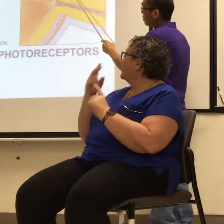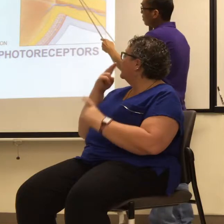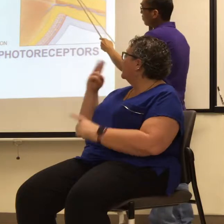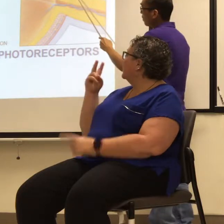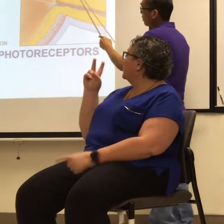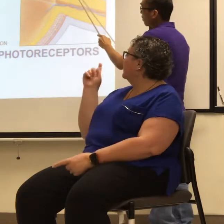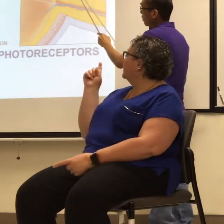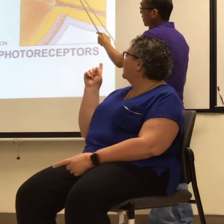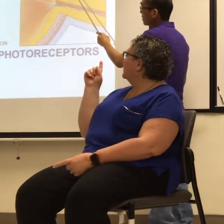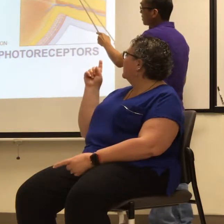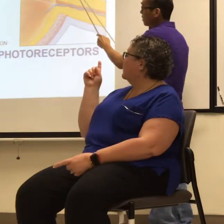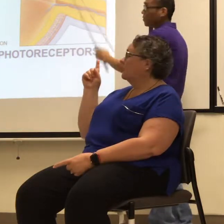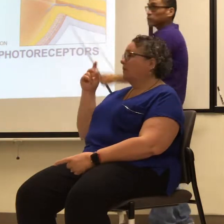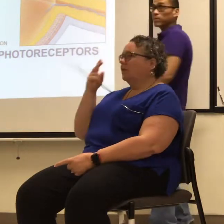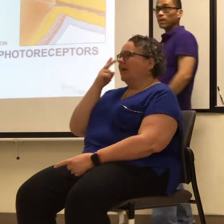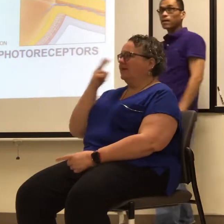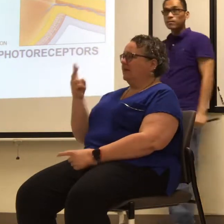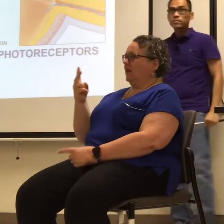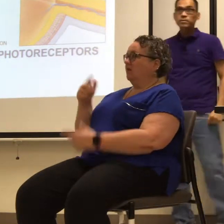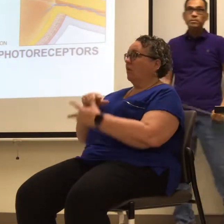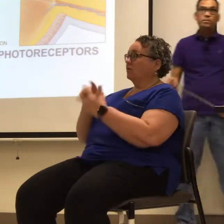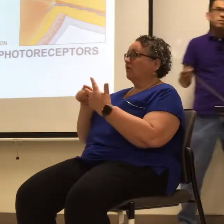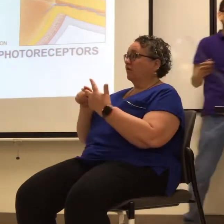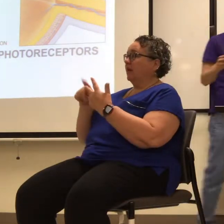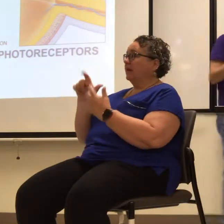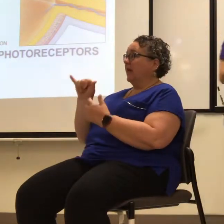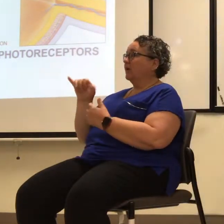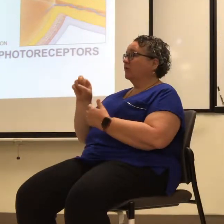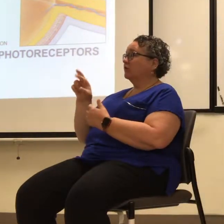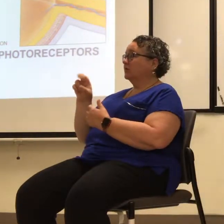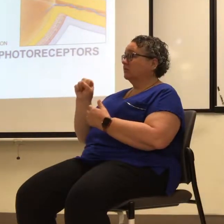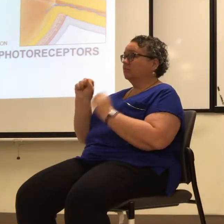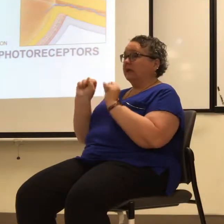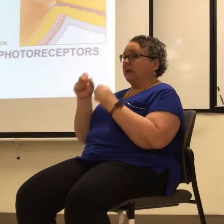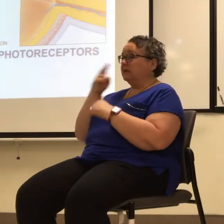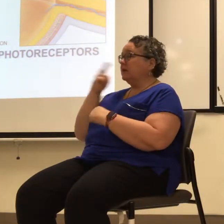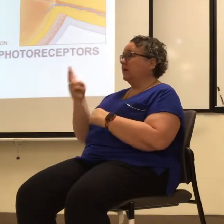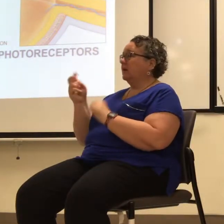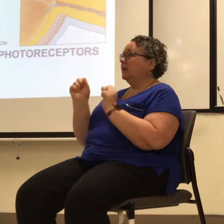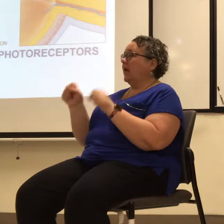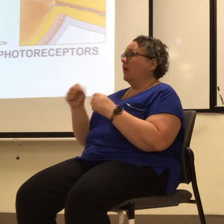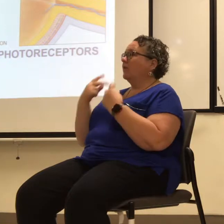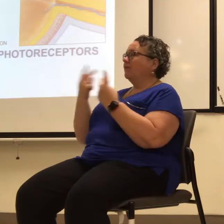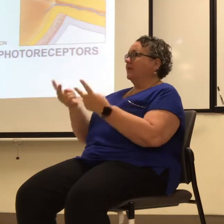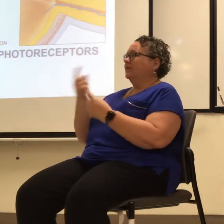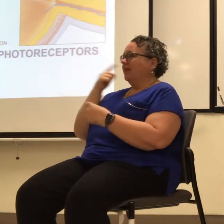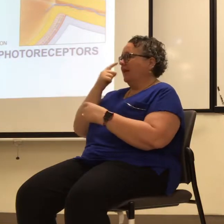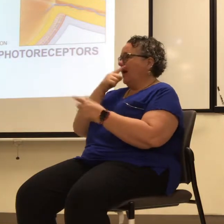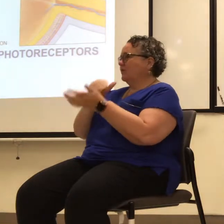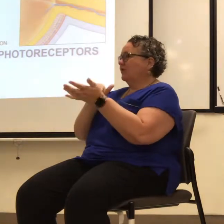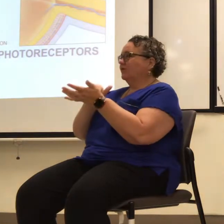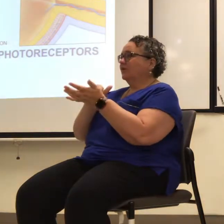Squashed right there. They can see those 3 layers when you visit the eye doctor.